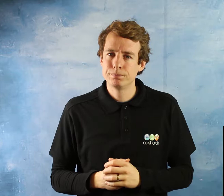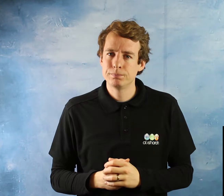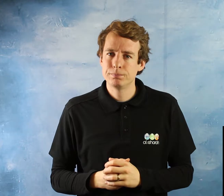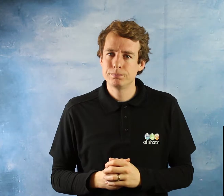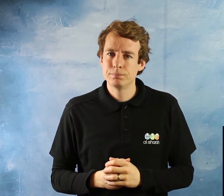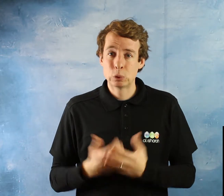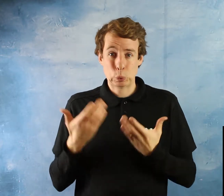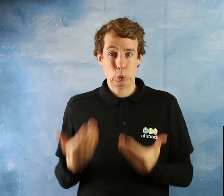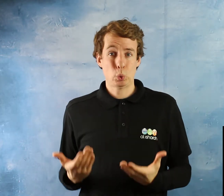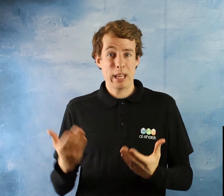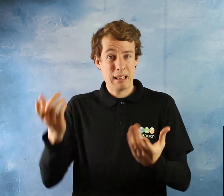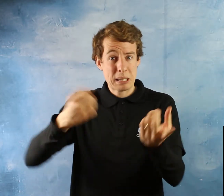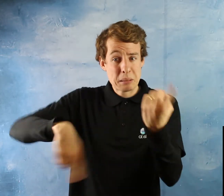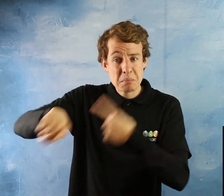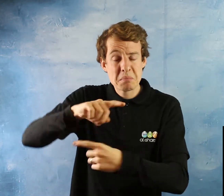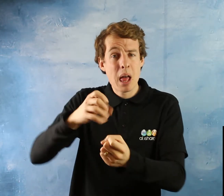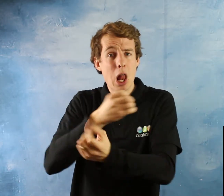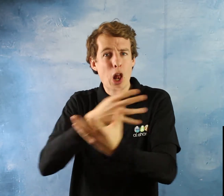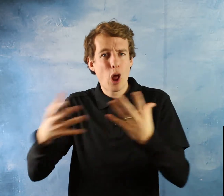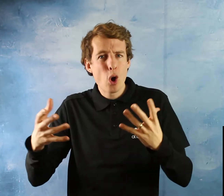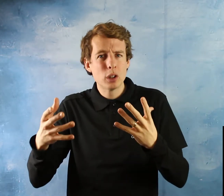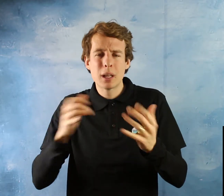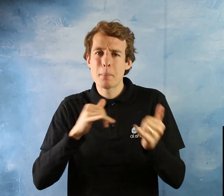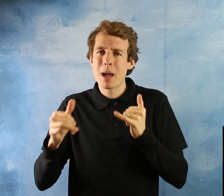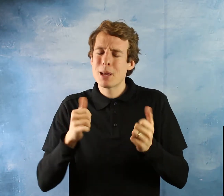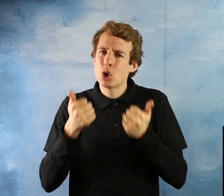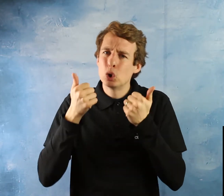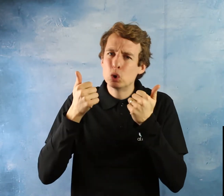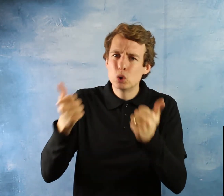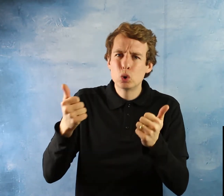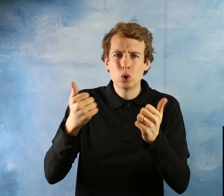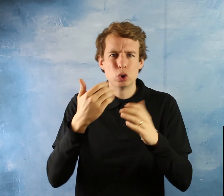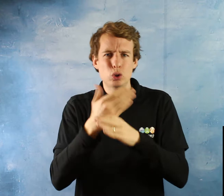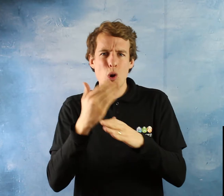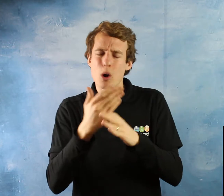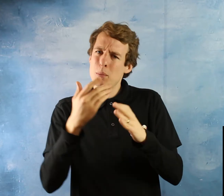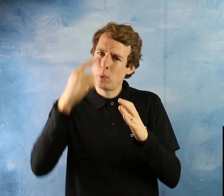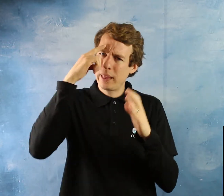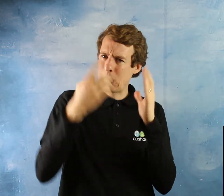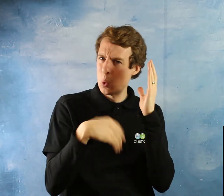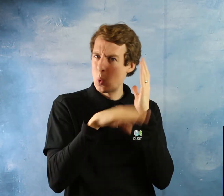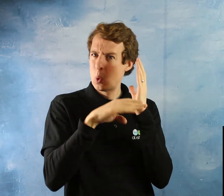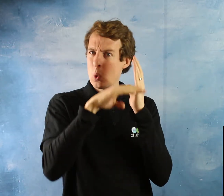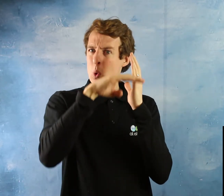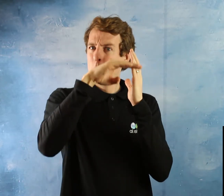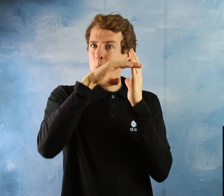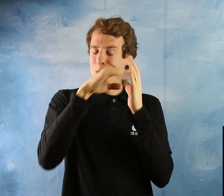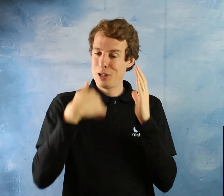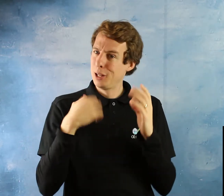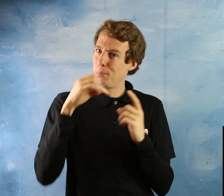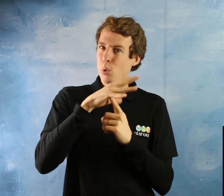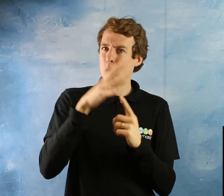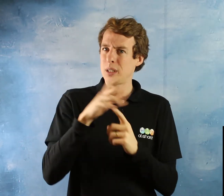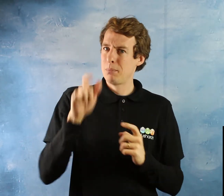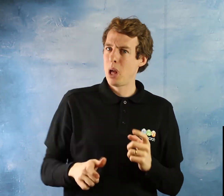seeking it. And if we somebody that doesn't give the due position, due status to me, will be very